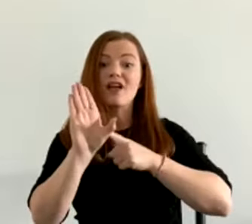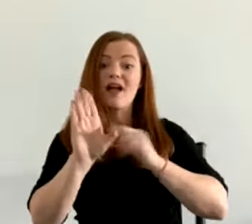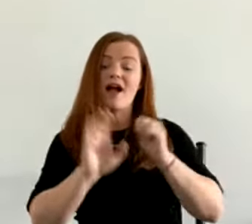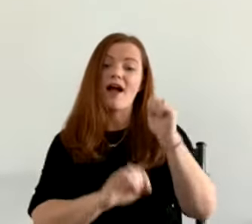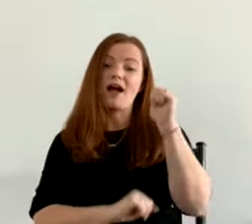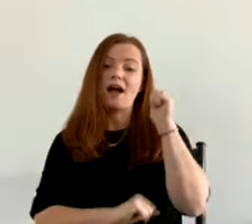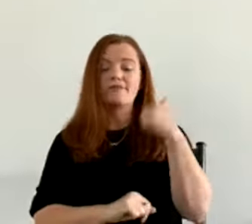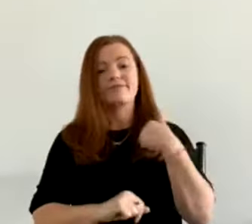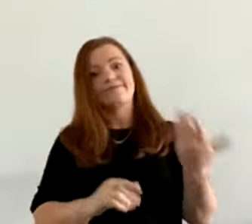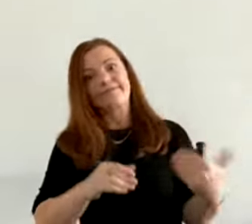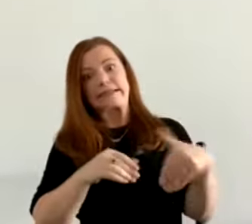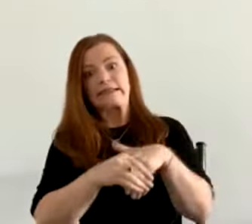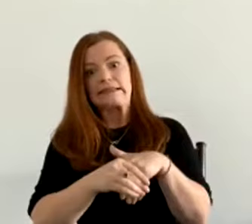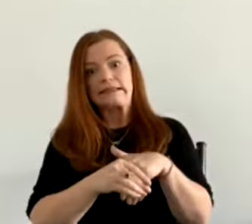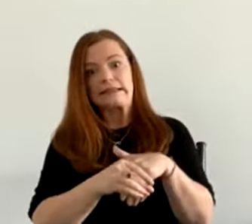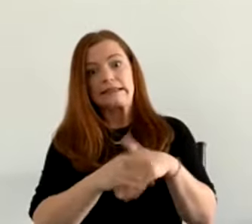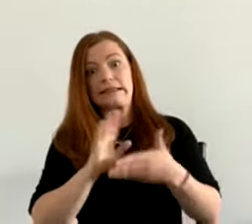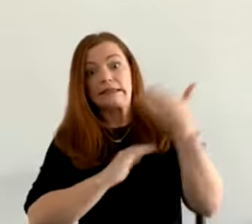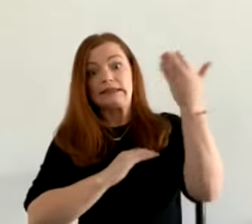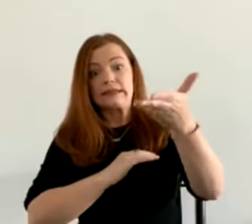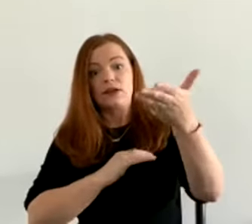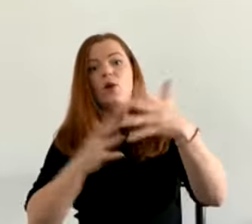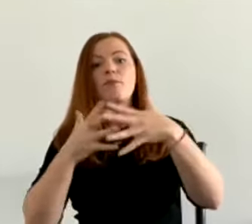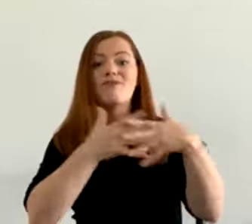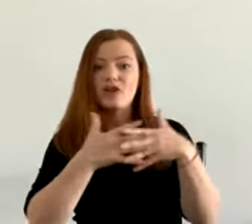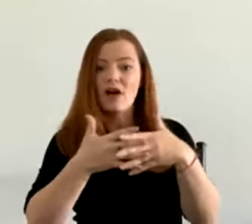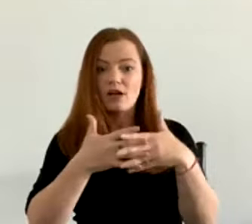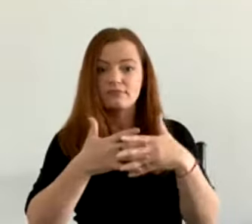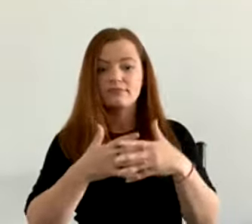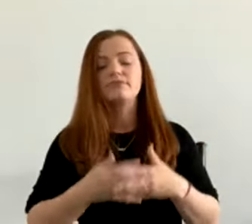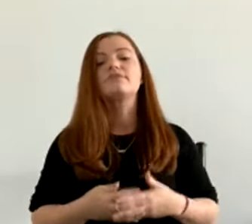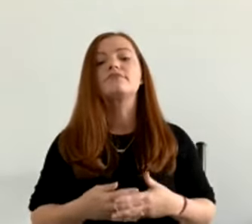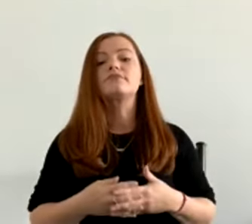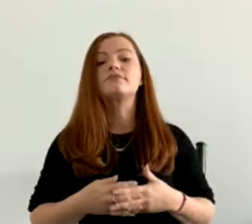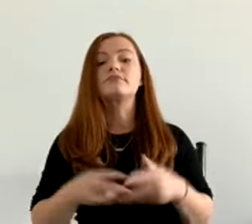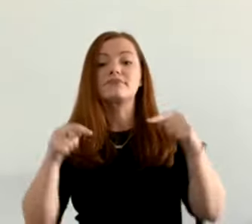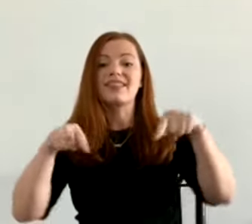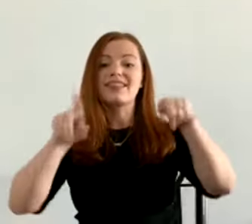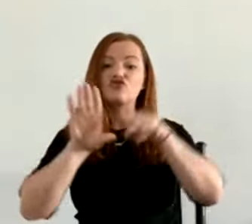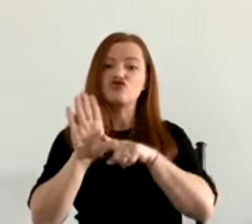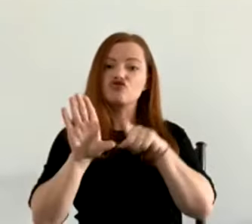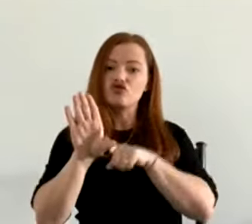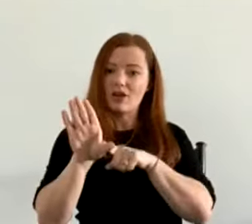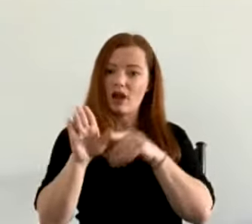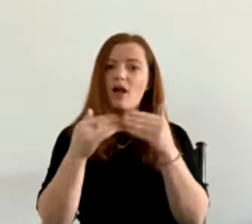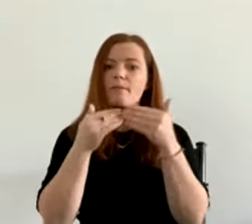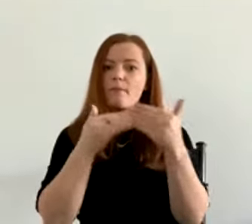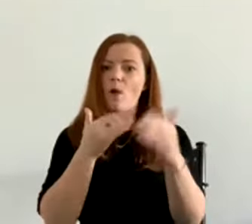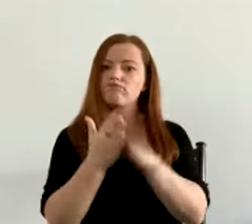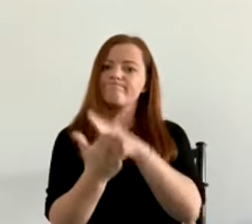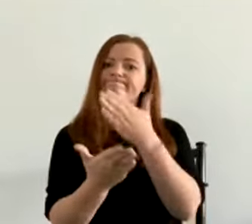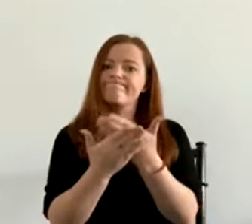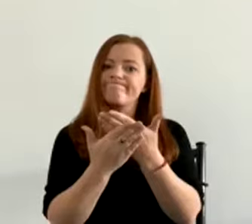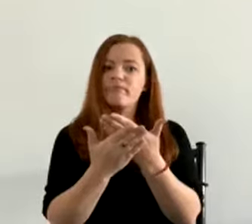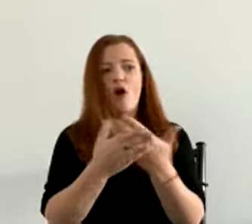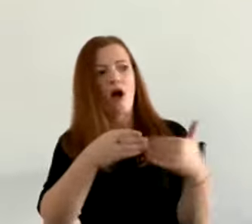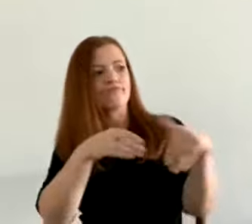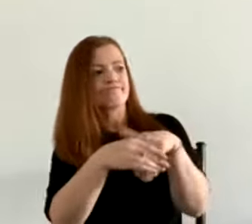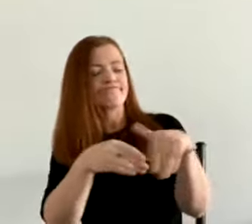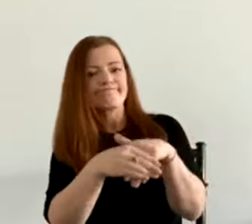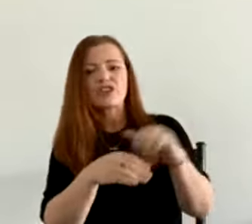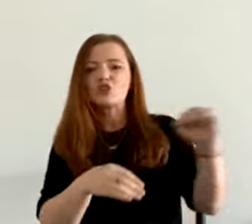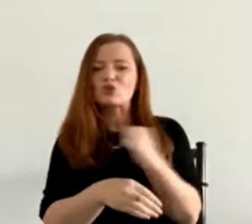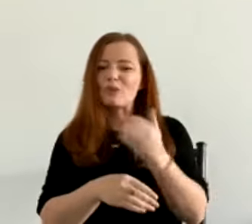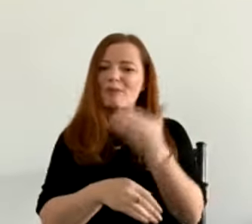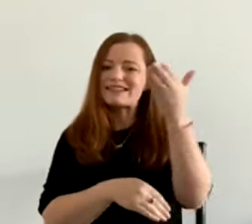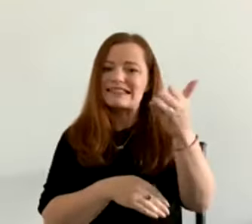I joined as a fellow, went to America, and this year more poets have joined, and we were meant to be in America. And the reason why I'm talking